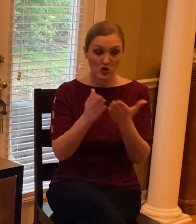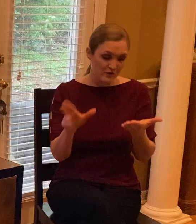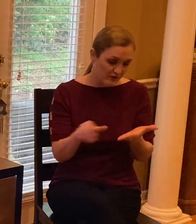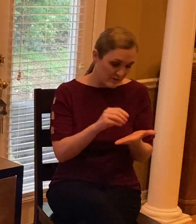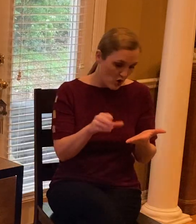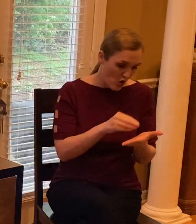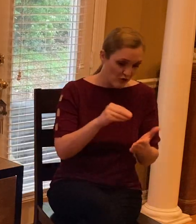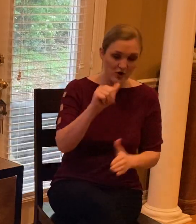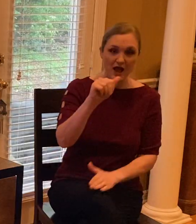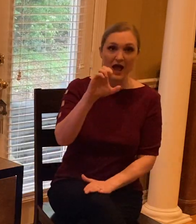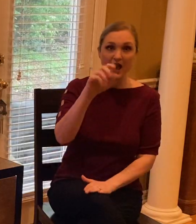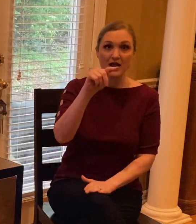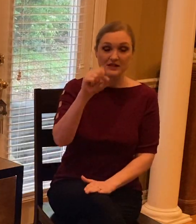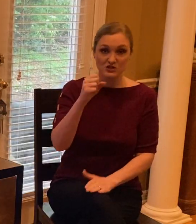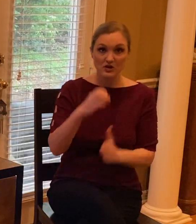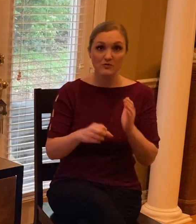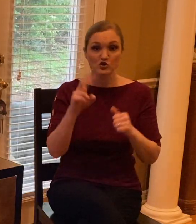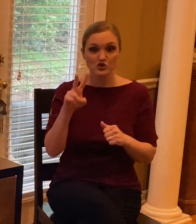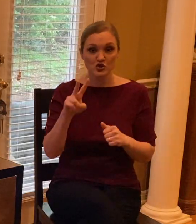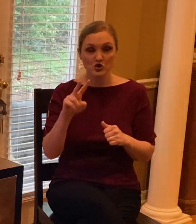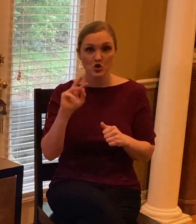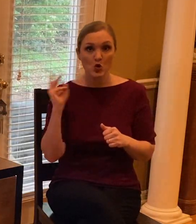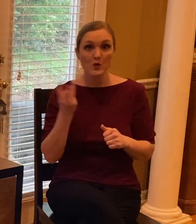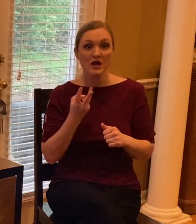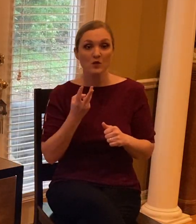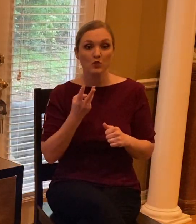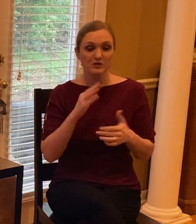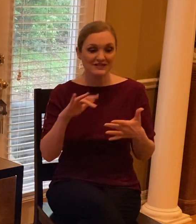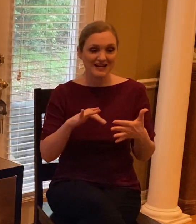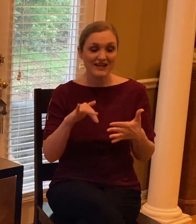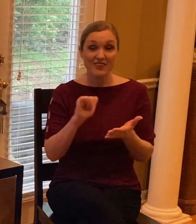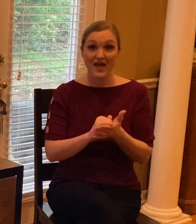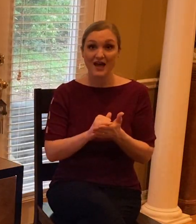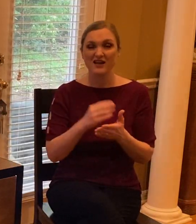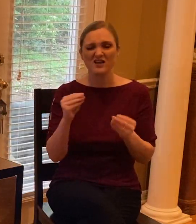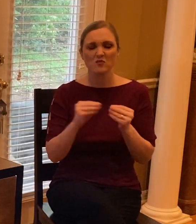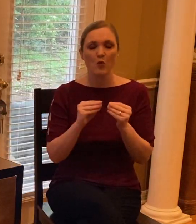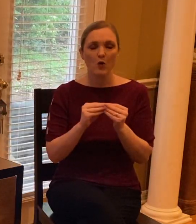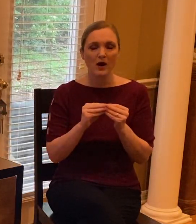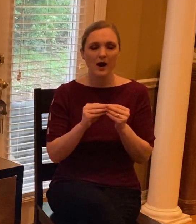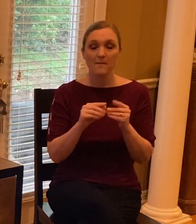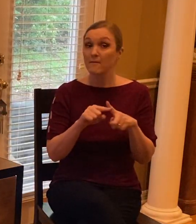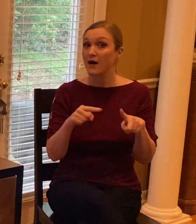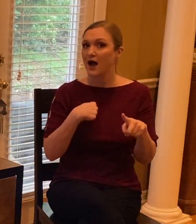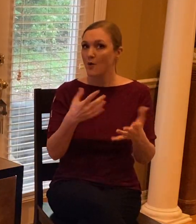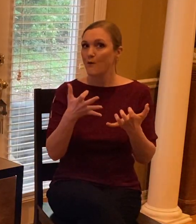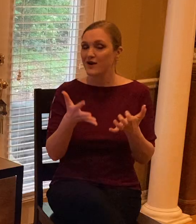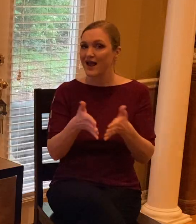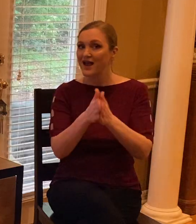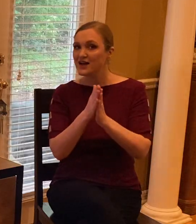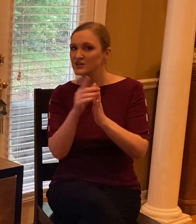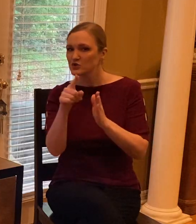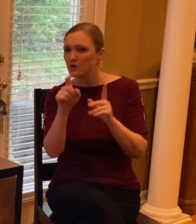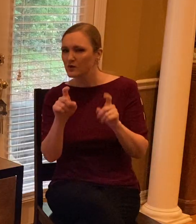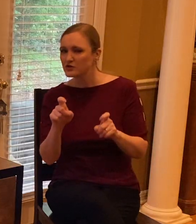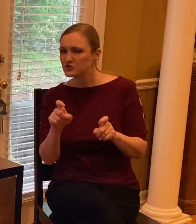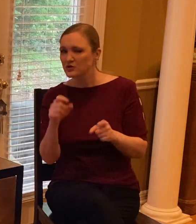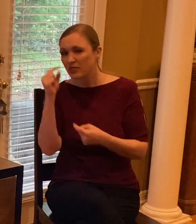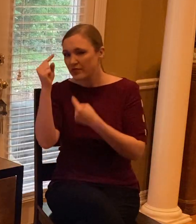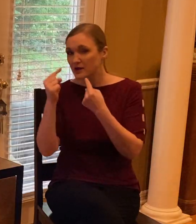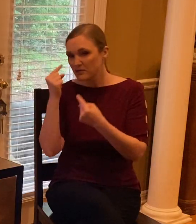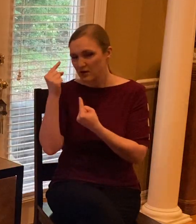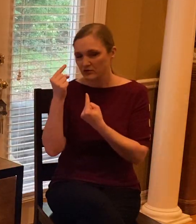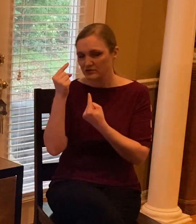turning to Acts chapter 2. That'll be one of a number of passages that we'll go to. But I want to ask you a question. I want all of us to think